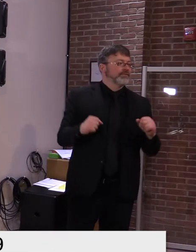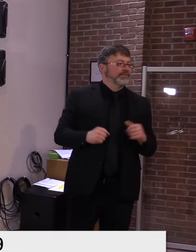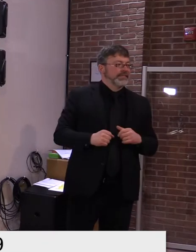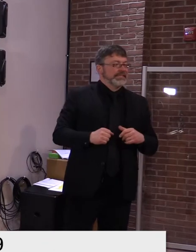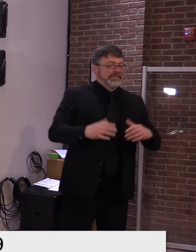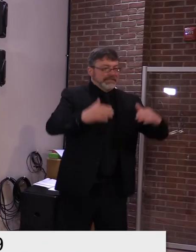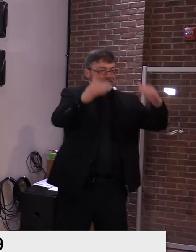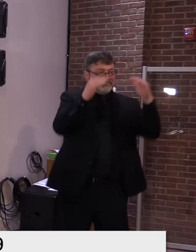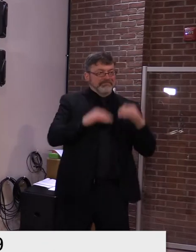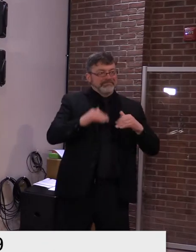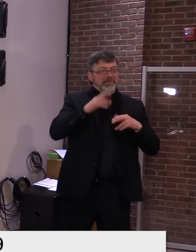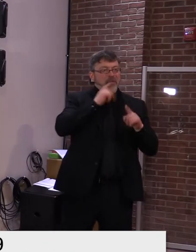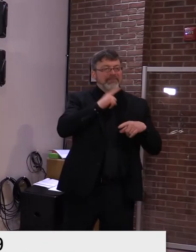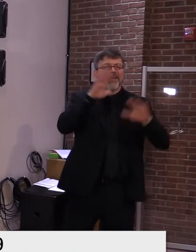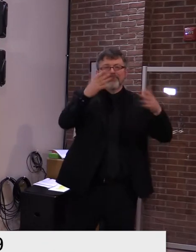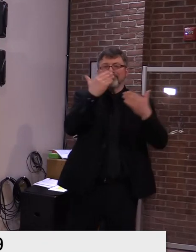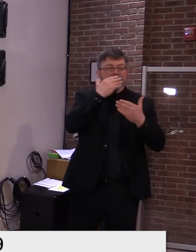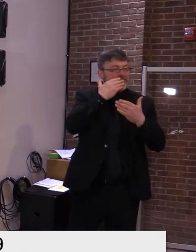Wilson, the AP.